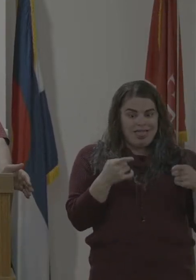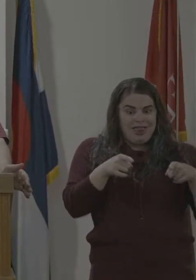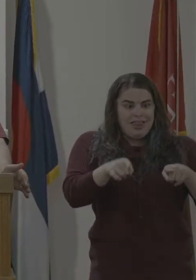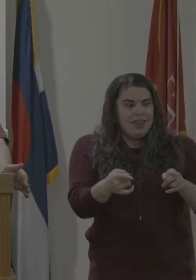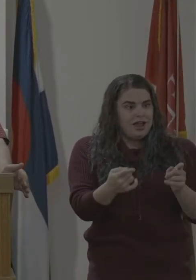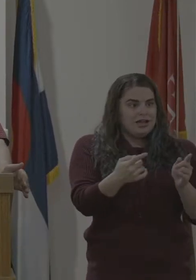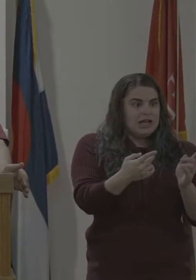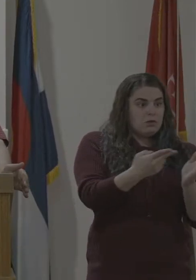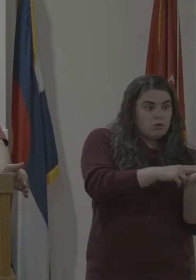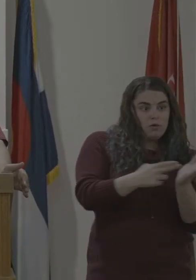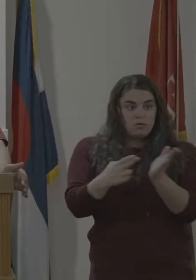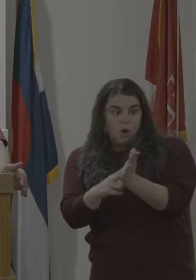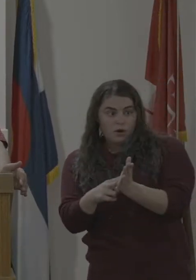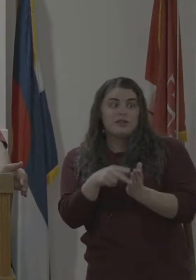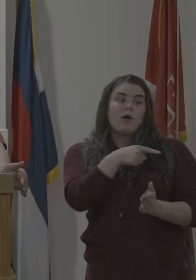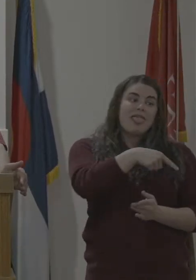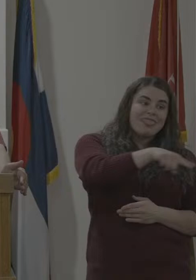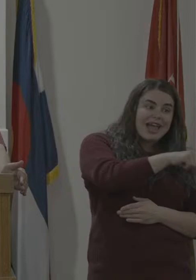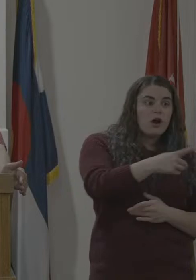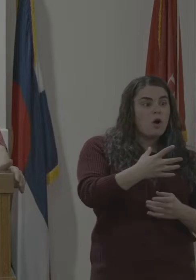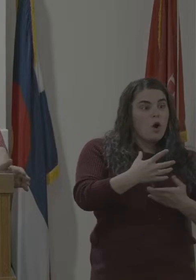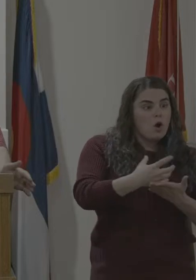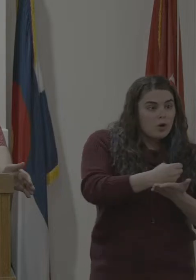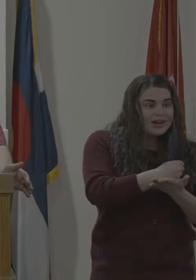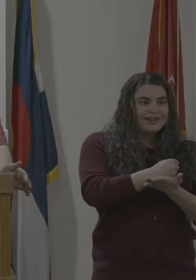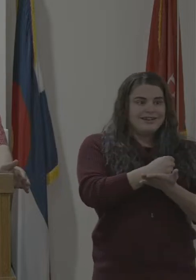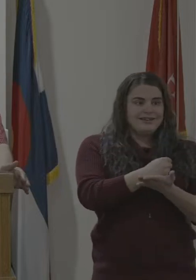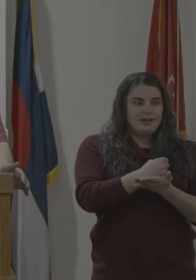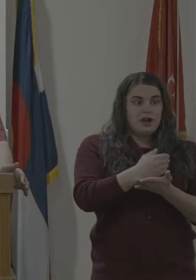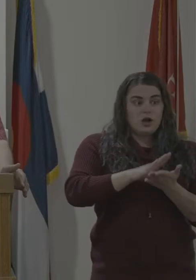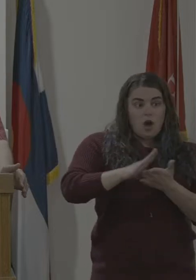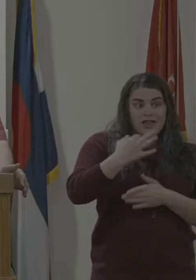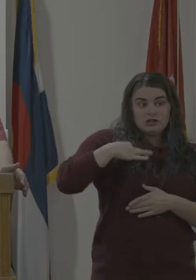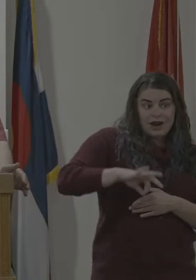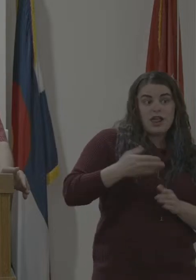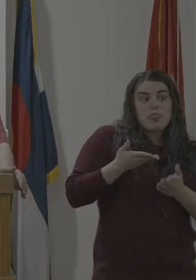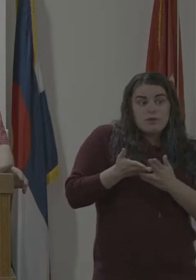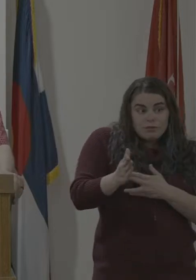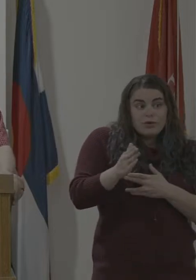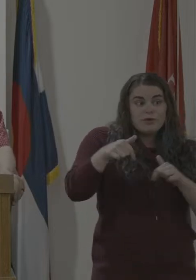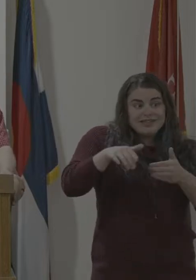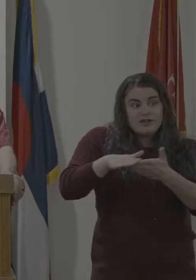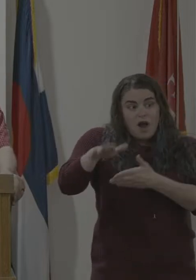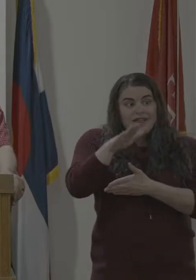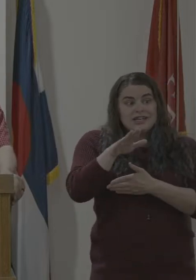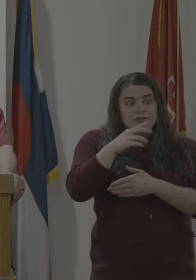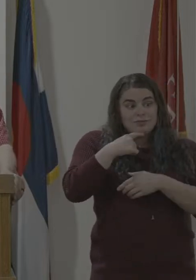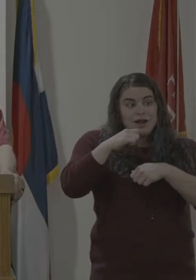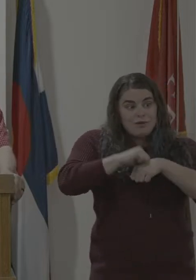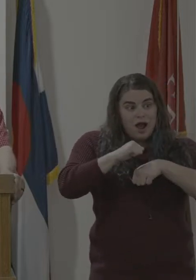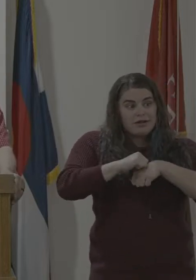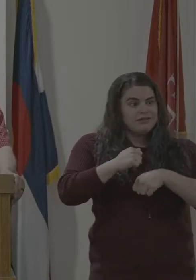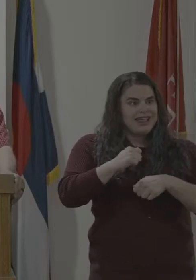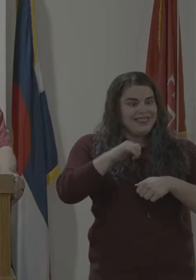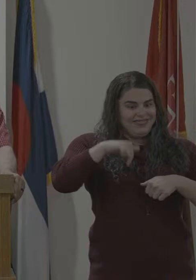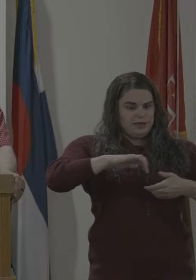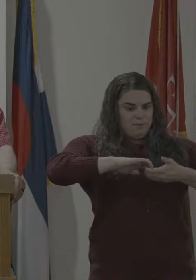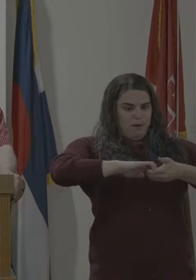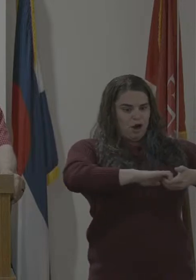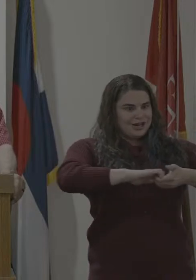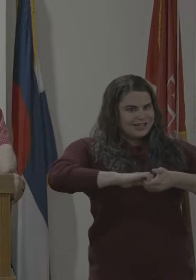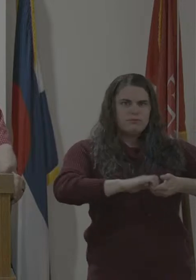they're getting college credit through Red Rocks Community College. And we actually really enjoy the partnership. Some of the things that we do